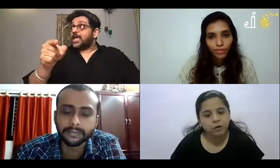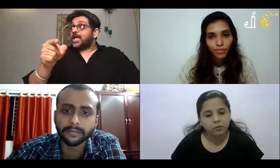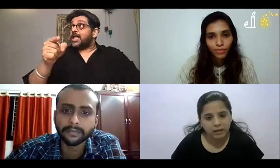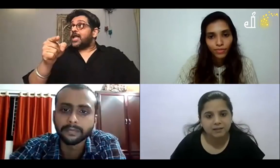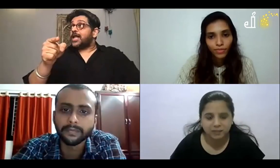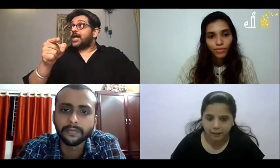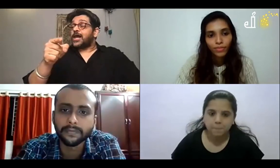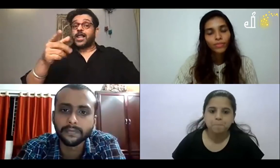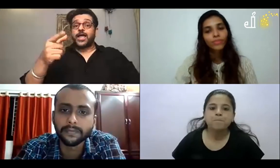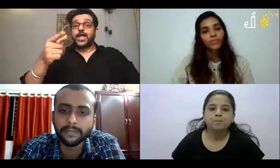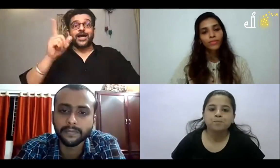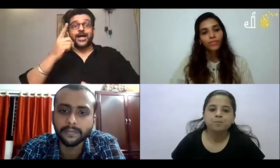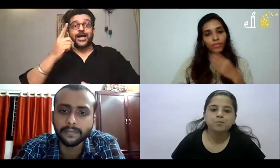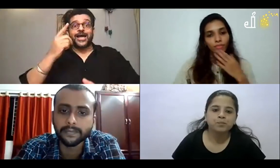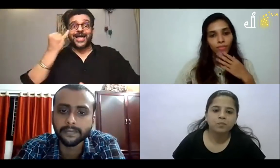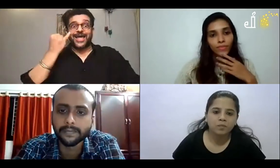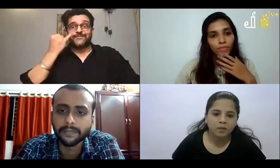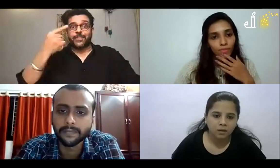thing what we can say,